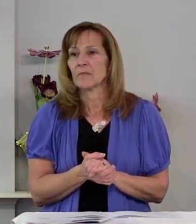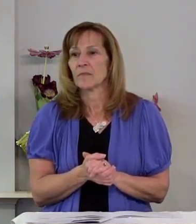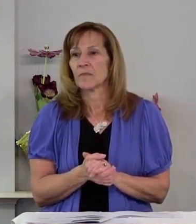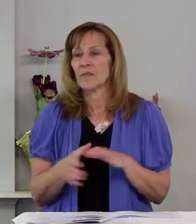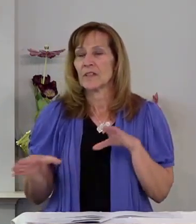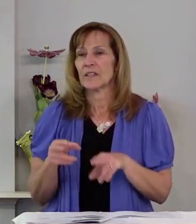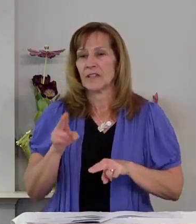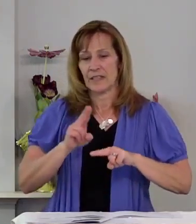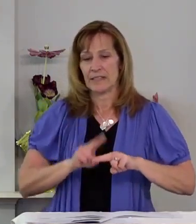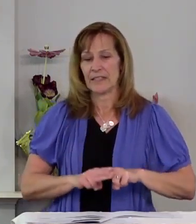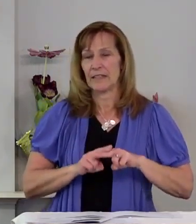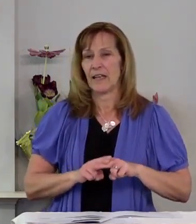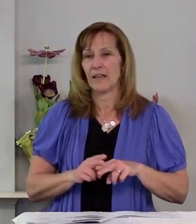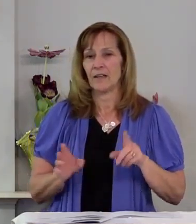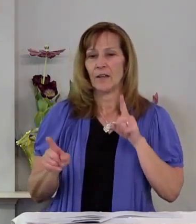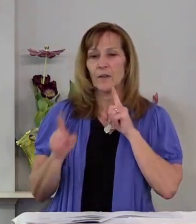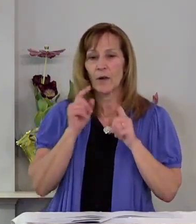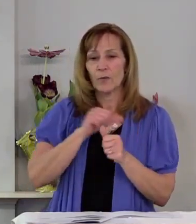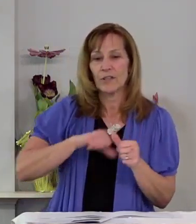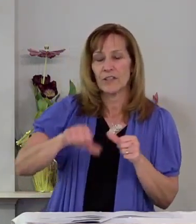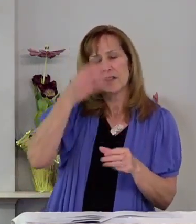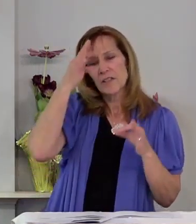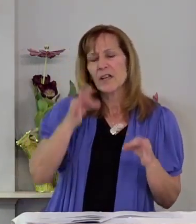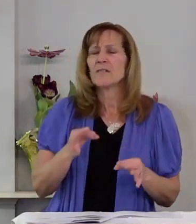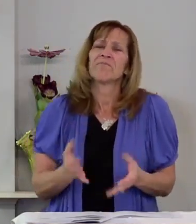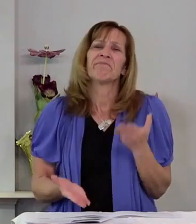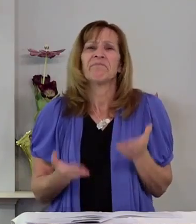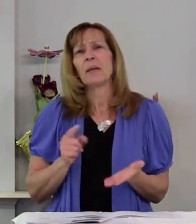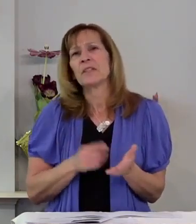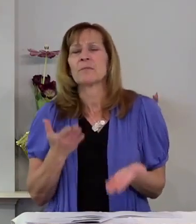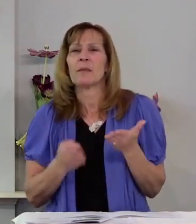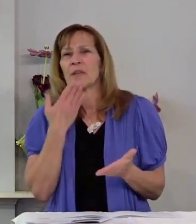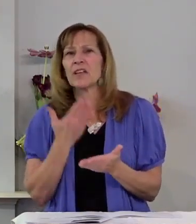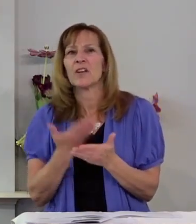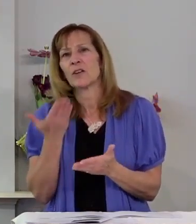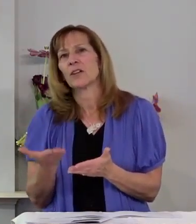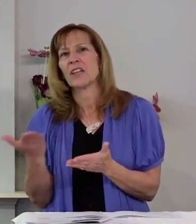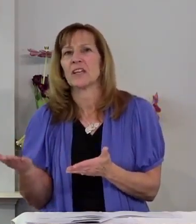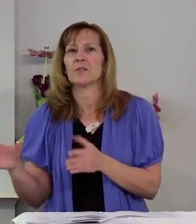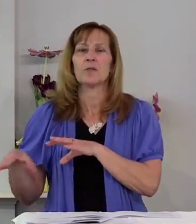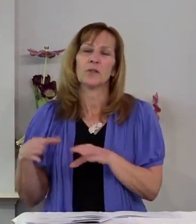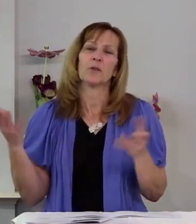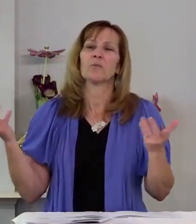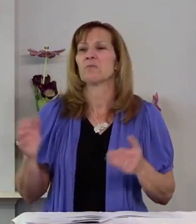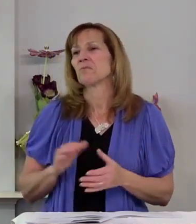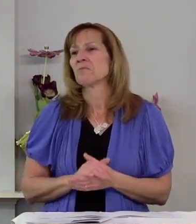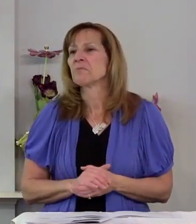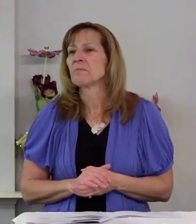Did they sit down and talk with each other and decide, well, you know, maybe this might be a good thing to do?